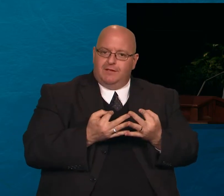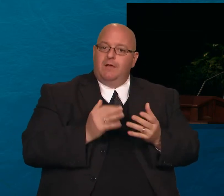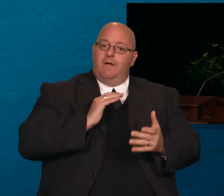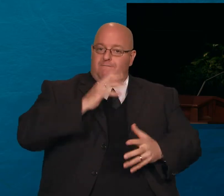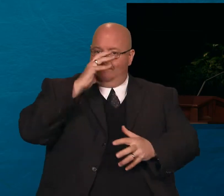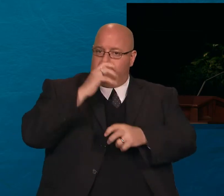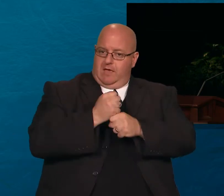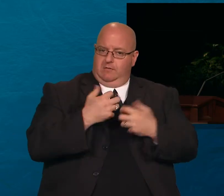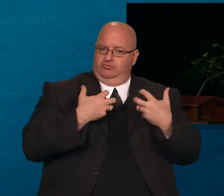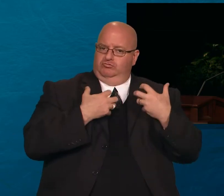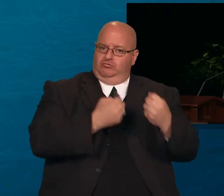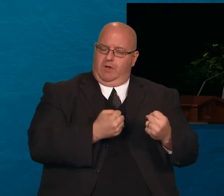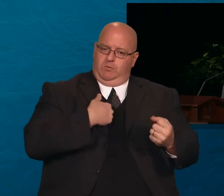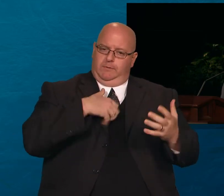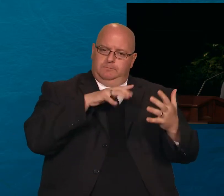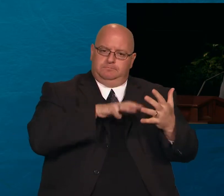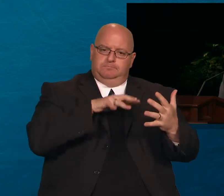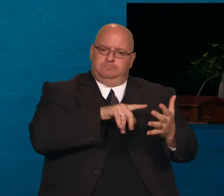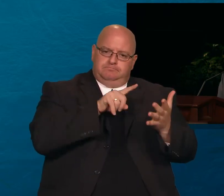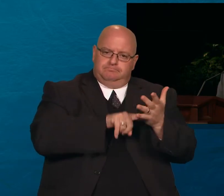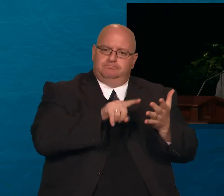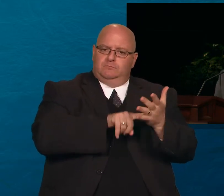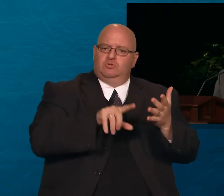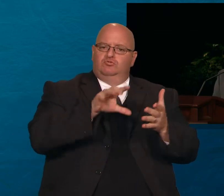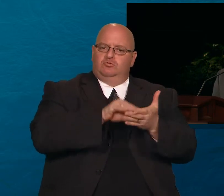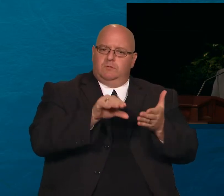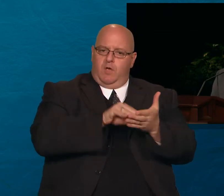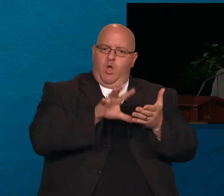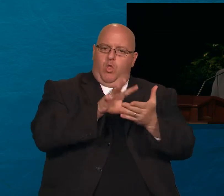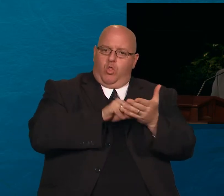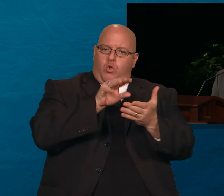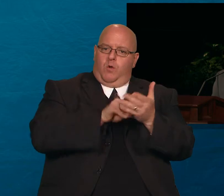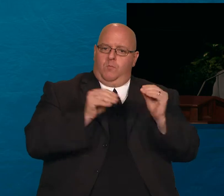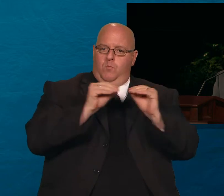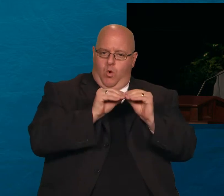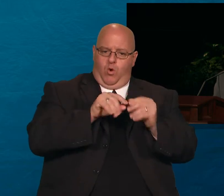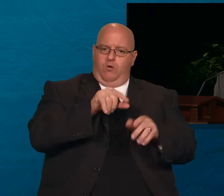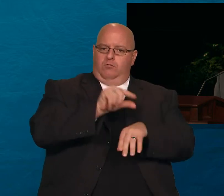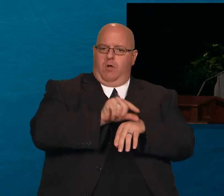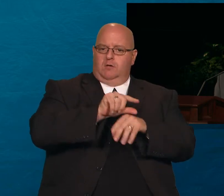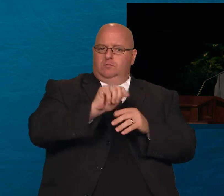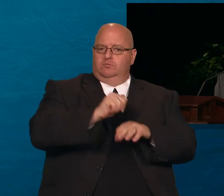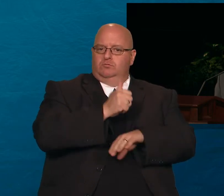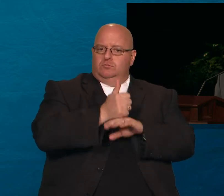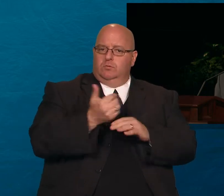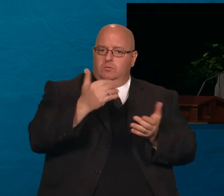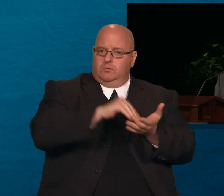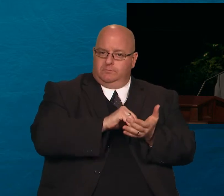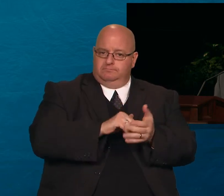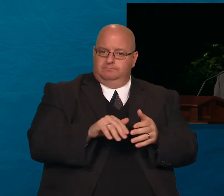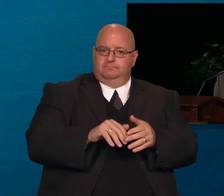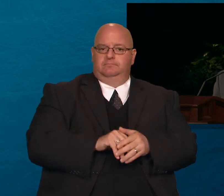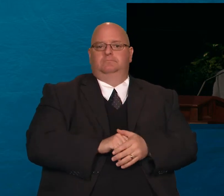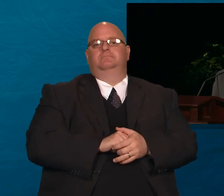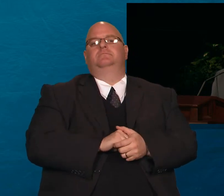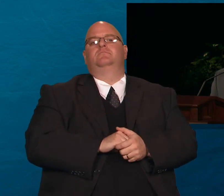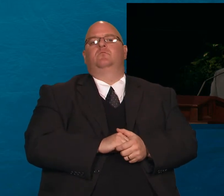Our faith is strengthened as we study the scriptures and learn more about the restored gospel." Close